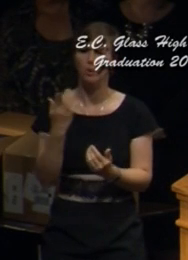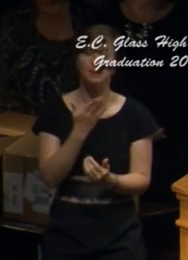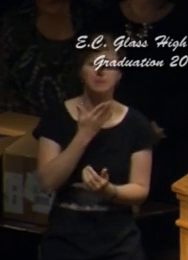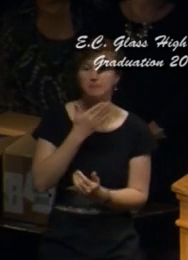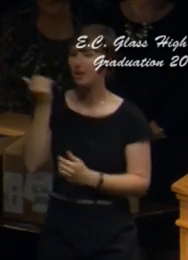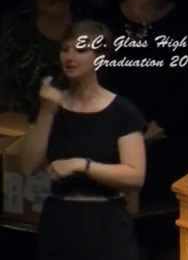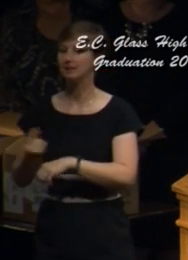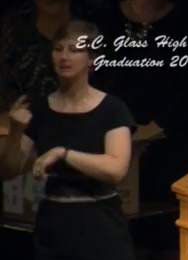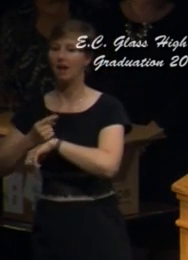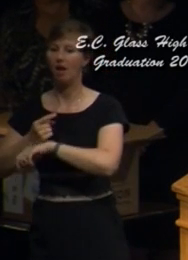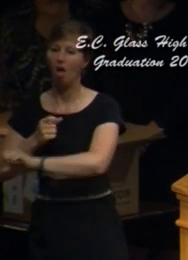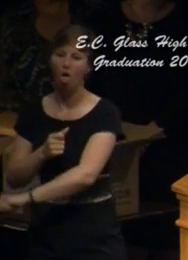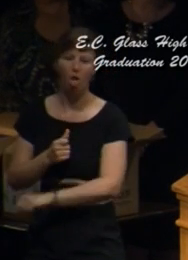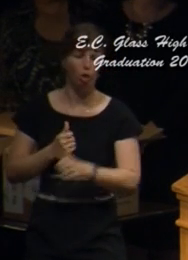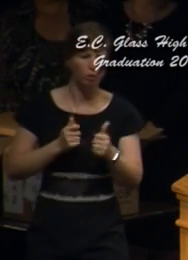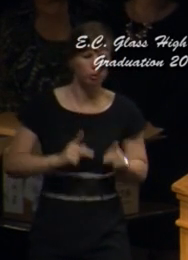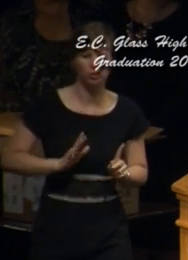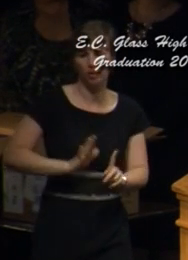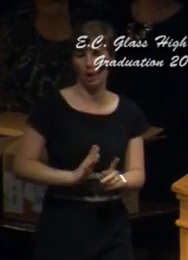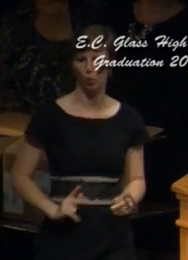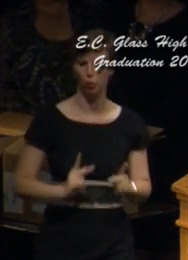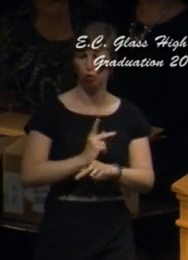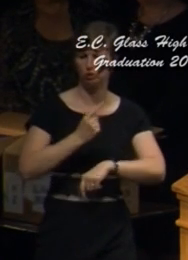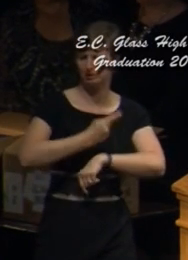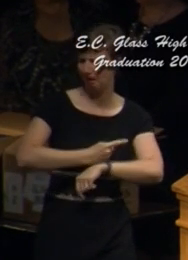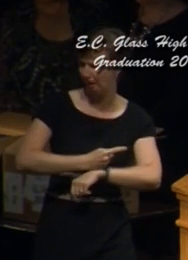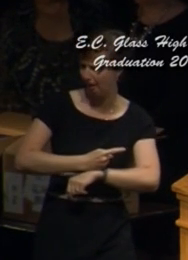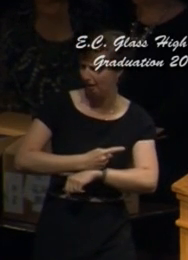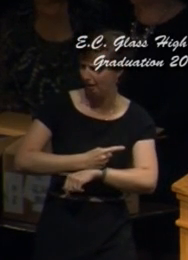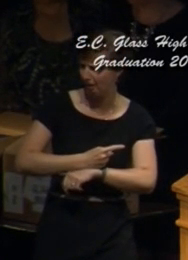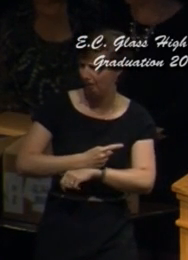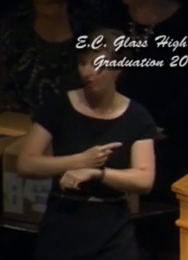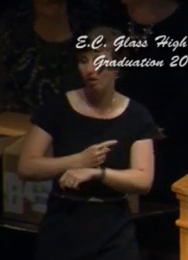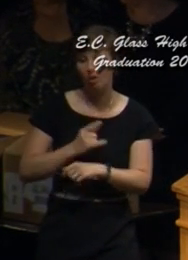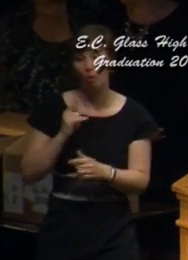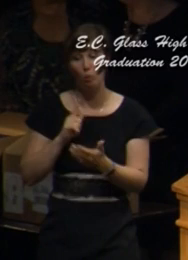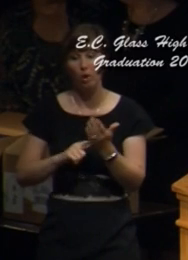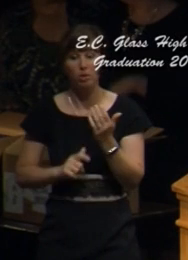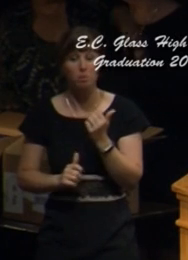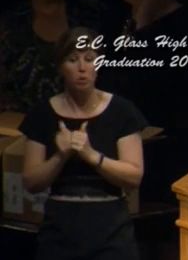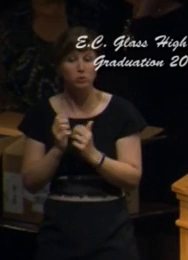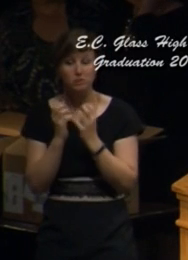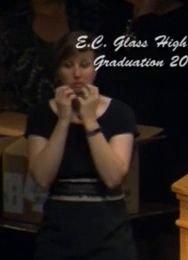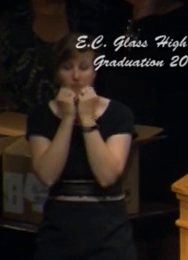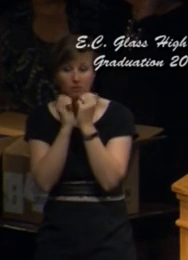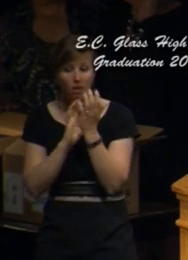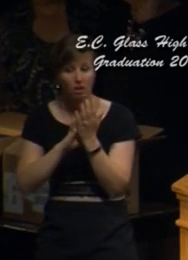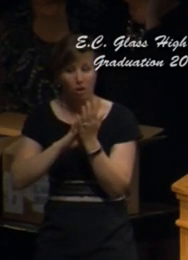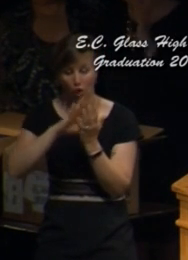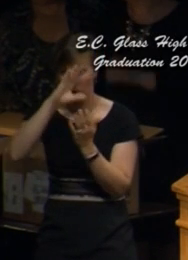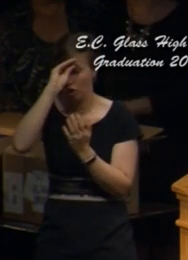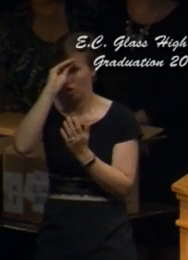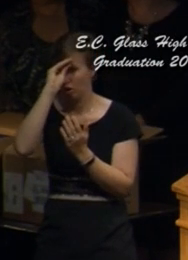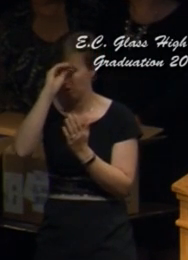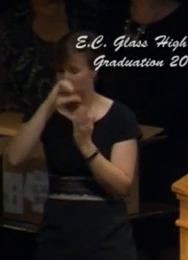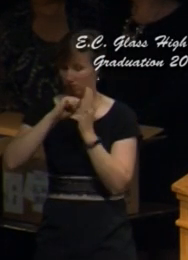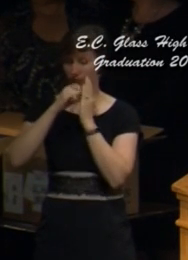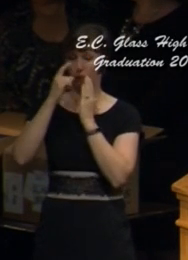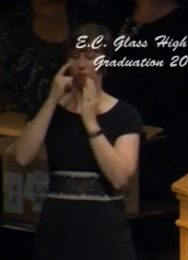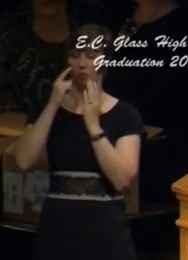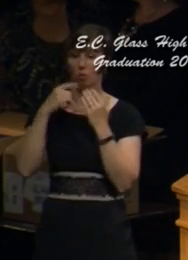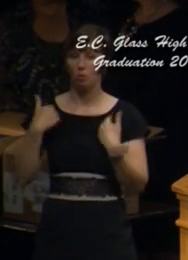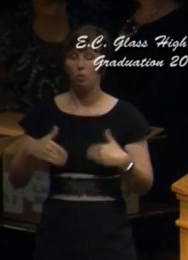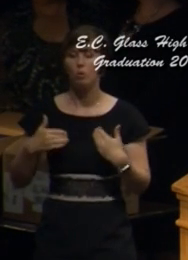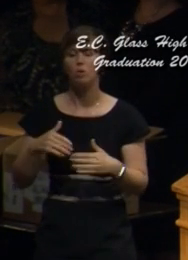else's worst day. The most valuable thing I have learned and the most valuable advice I can give is to